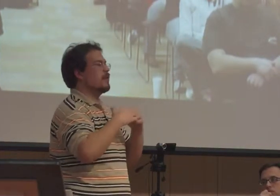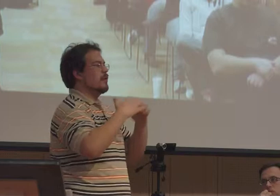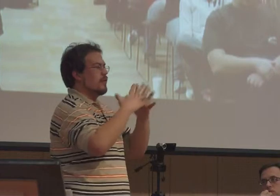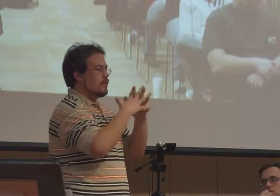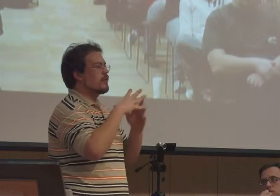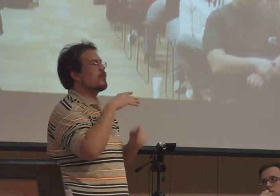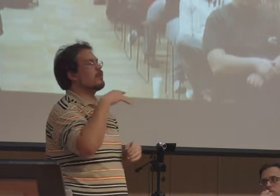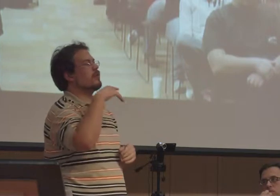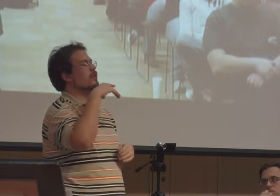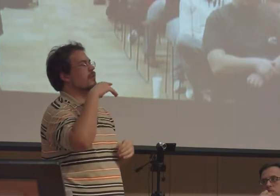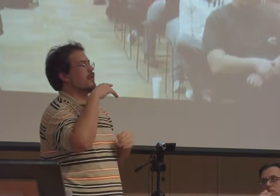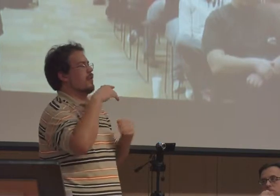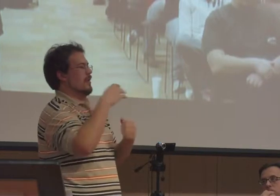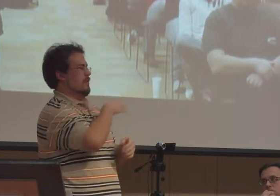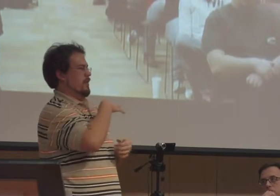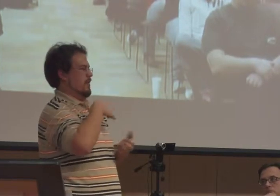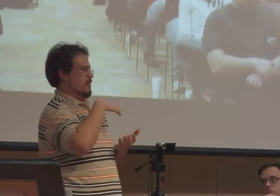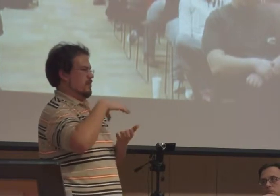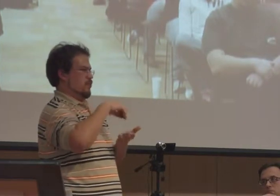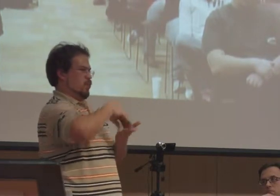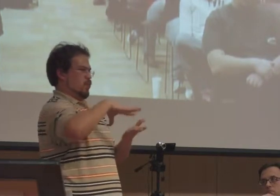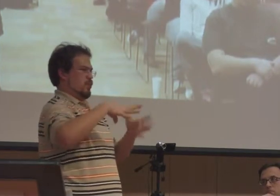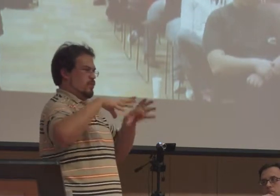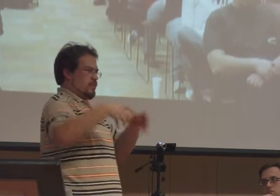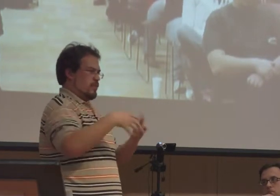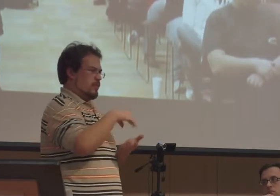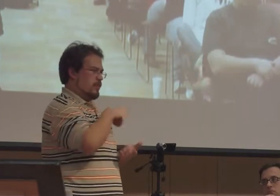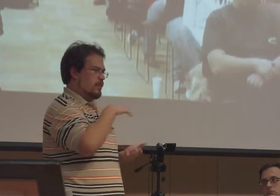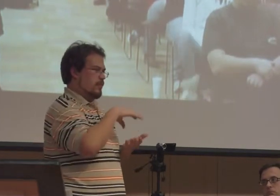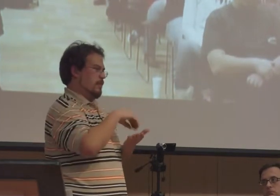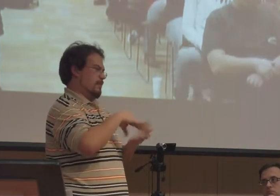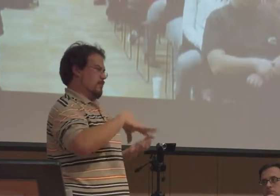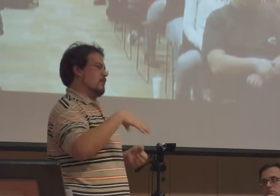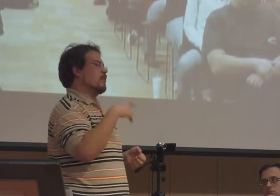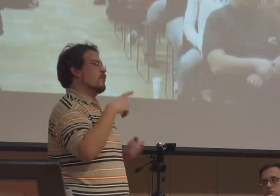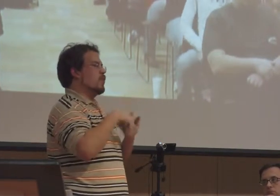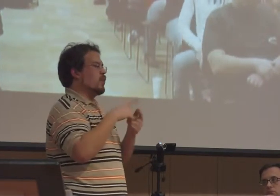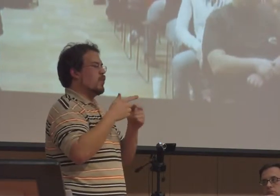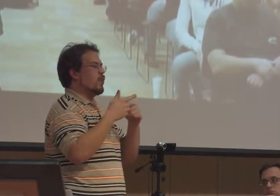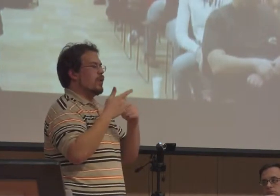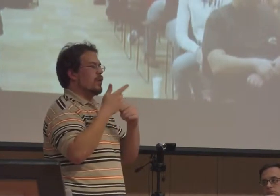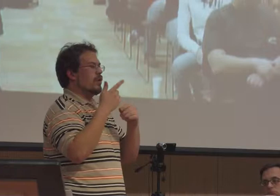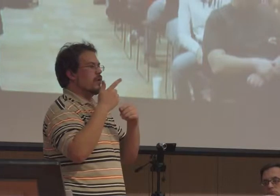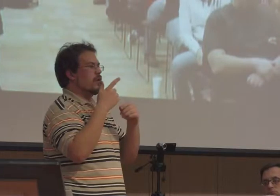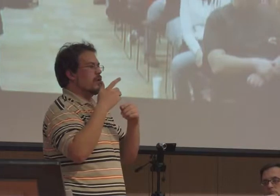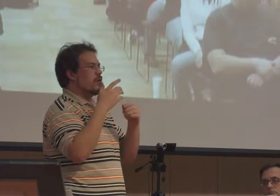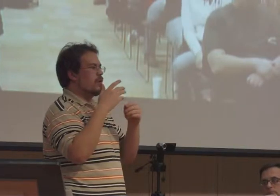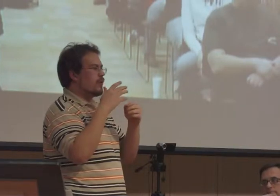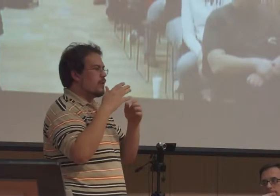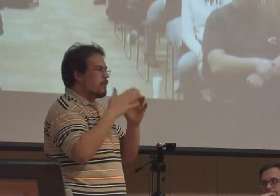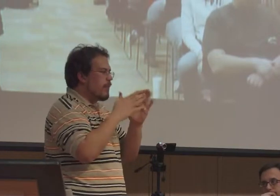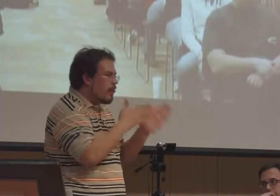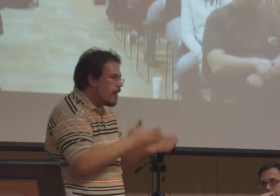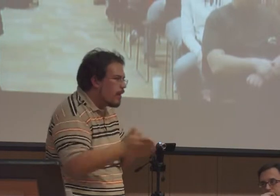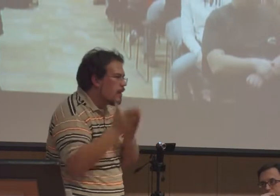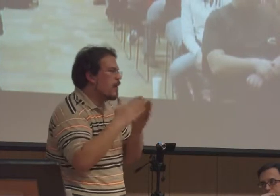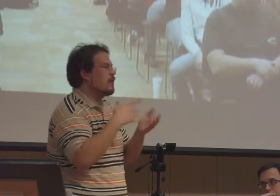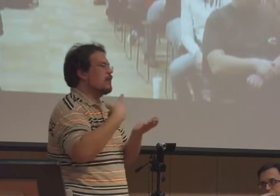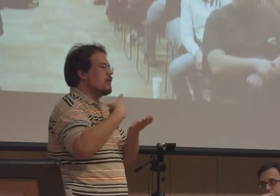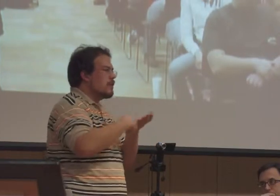So I decided to go ahead and gather a committee together of students who would be